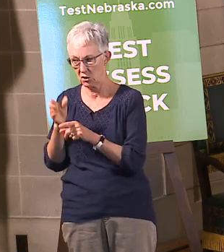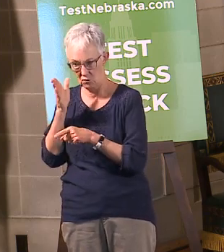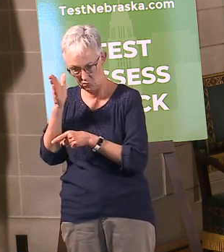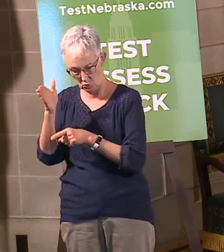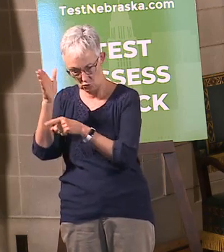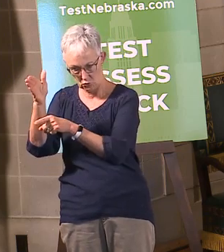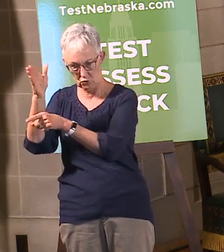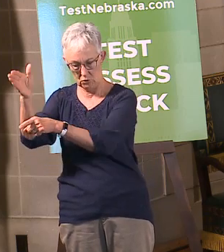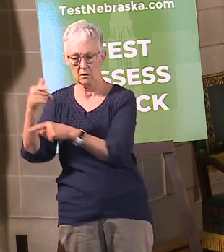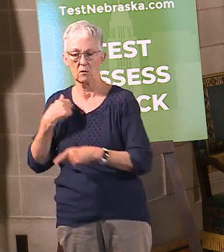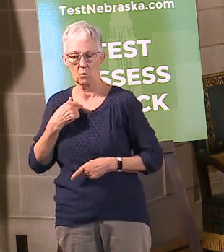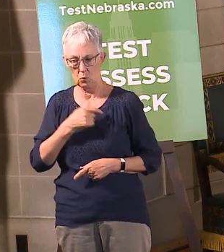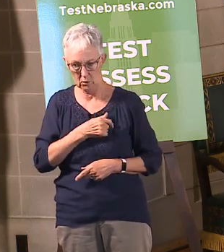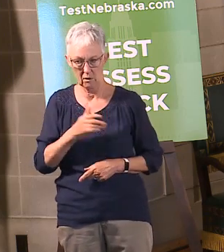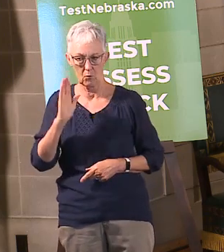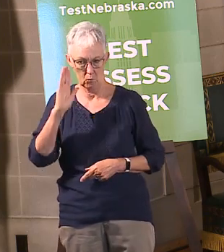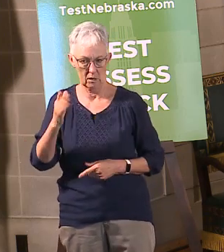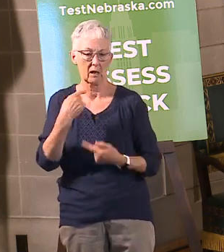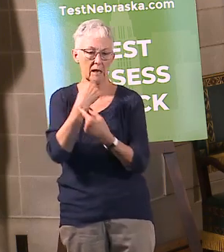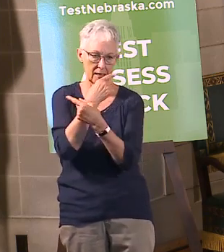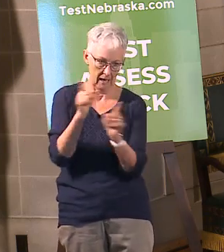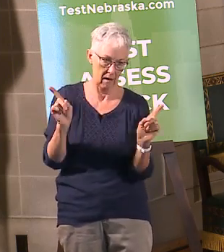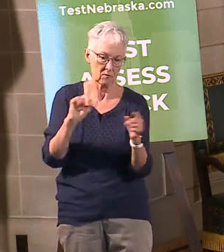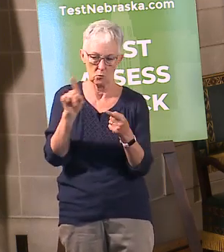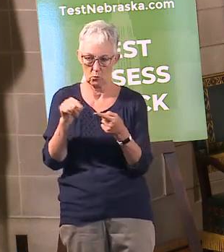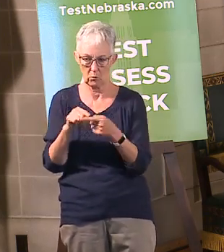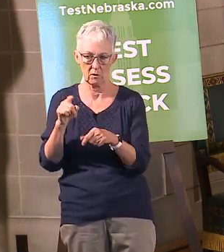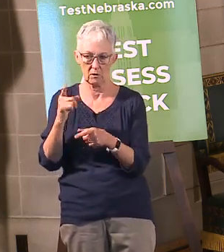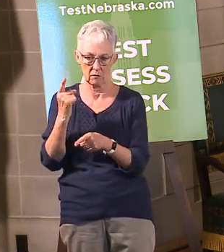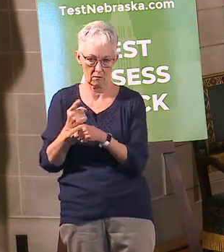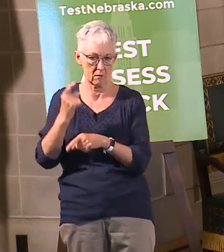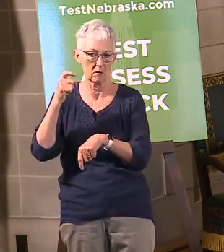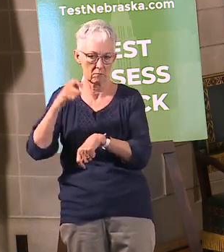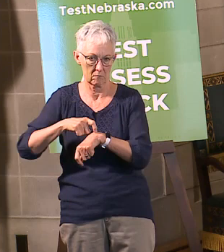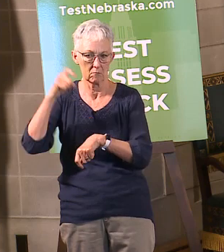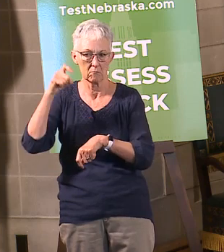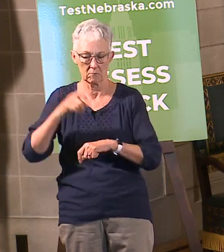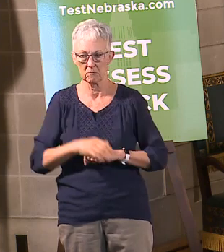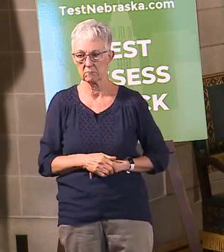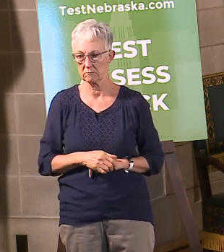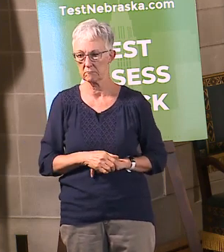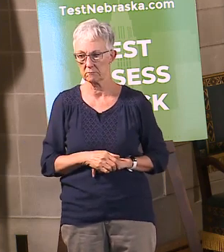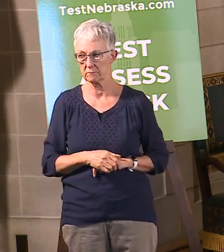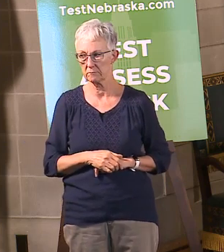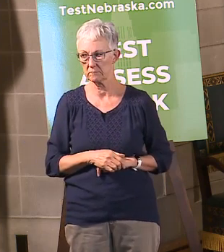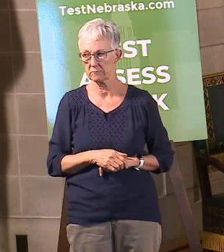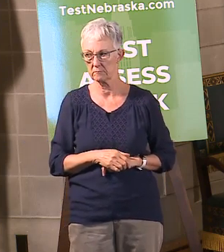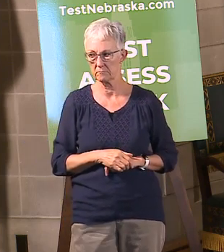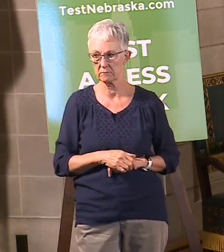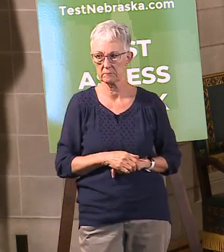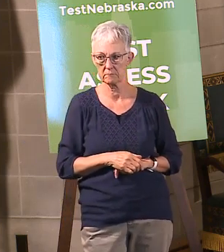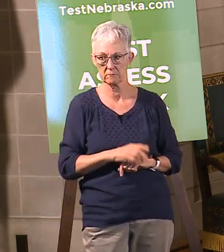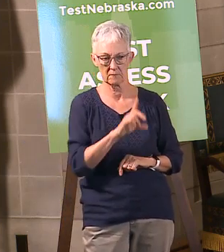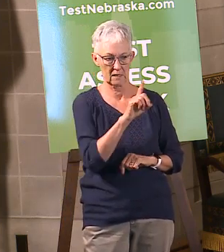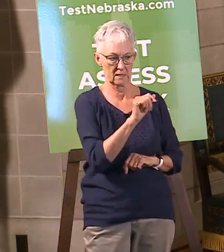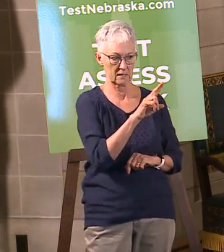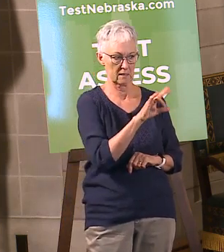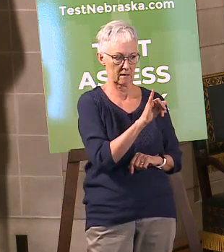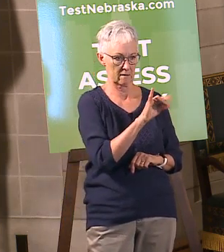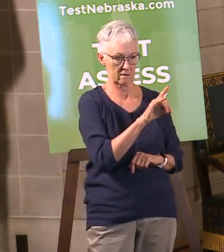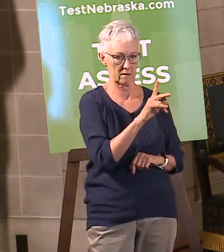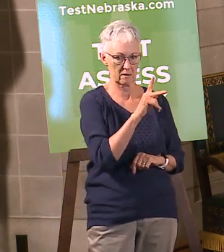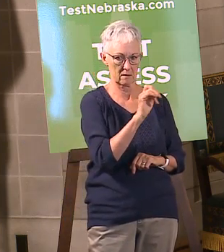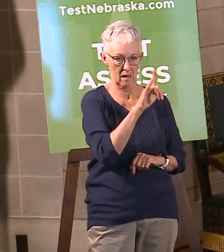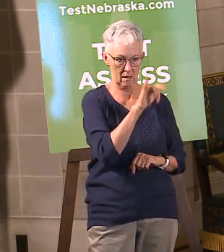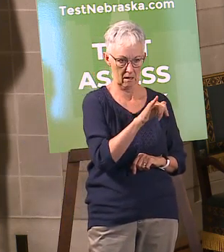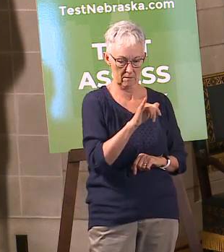things. We will be making announcements as we loosen further restrictions. David Kelly, KTCH. Today, our local four-county